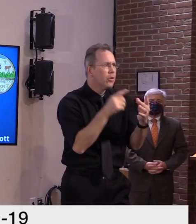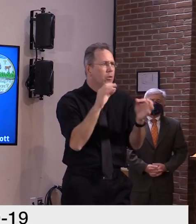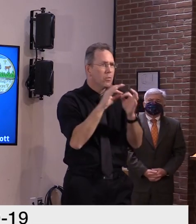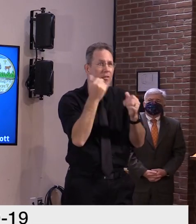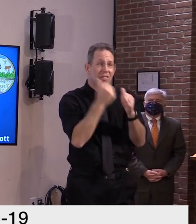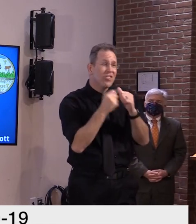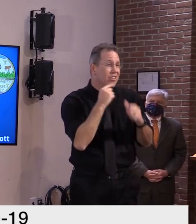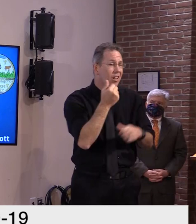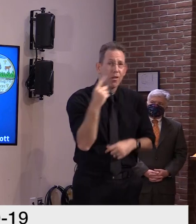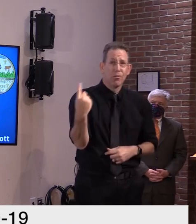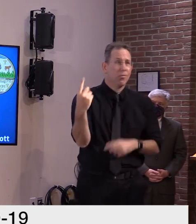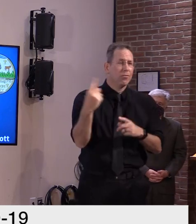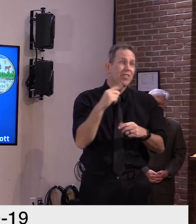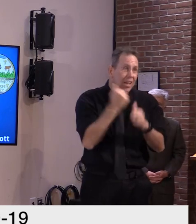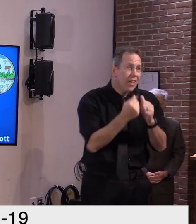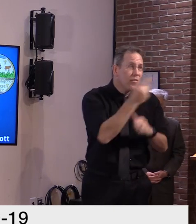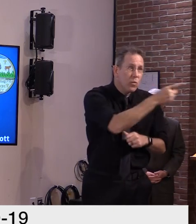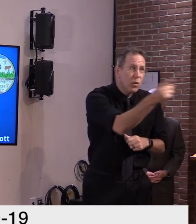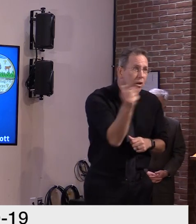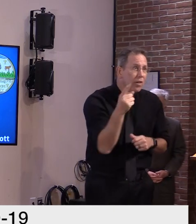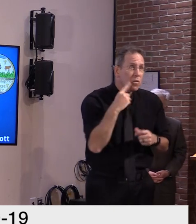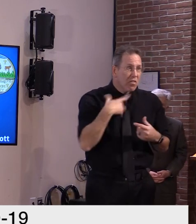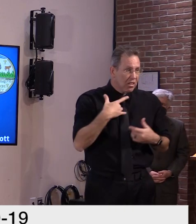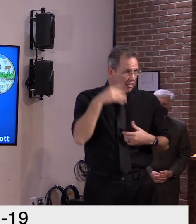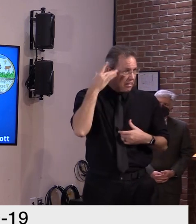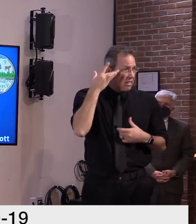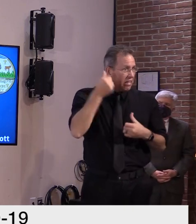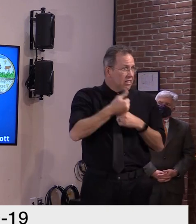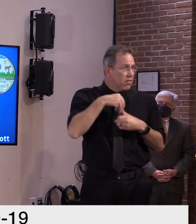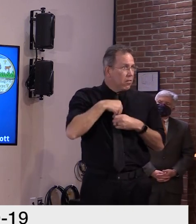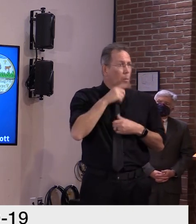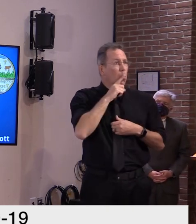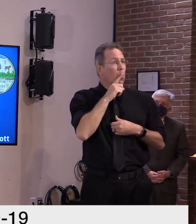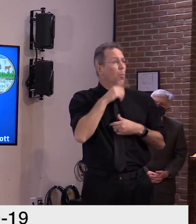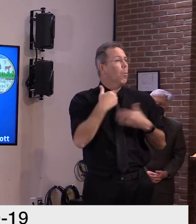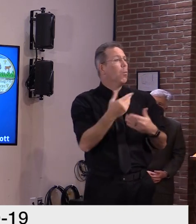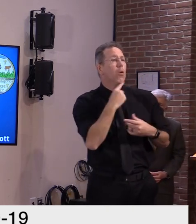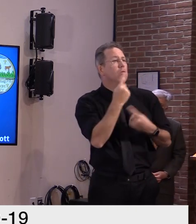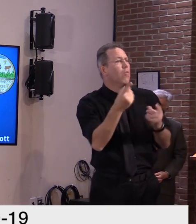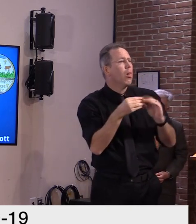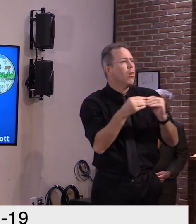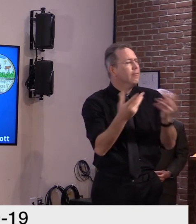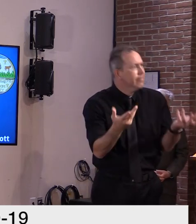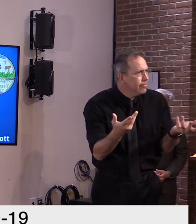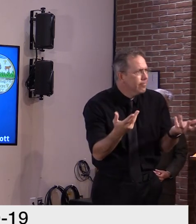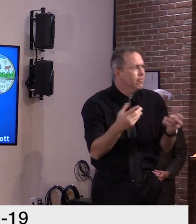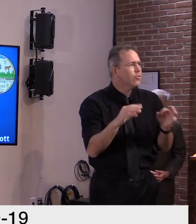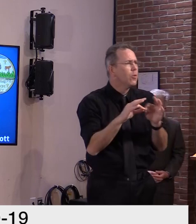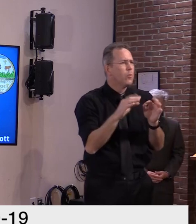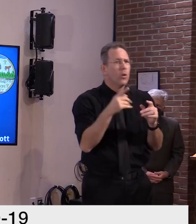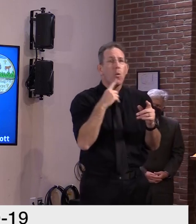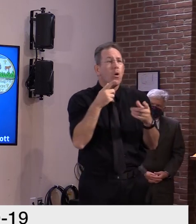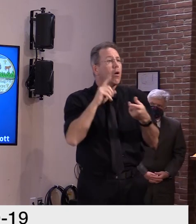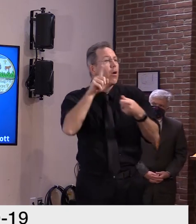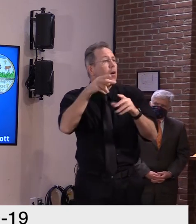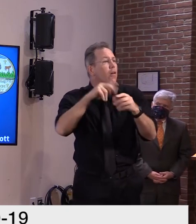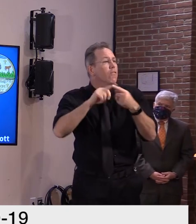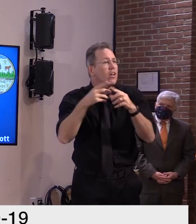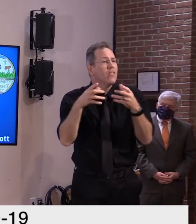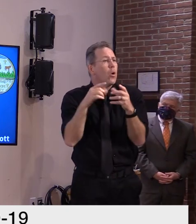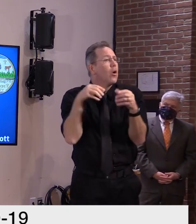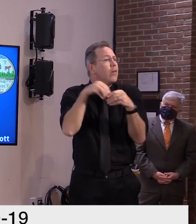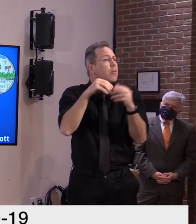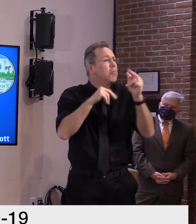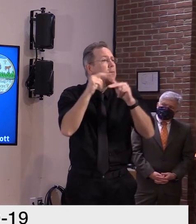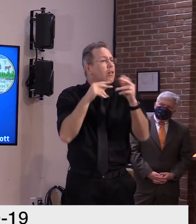of gatherings, because we know that this virus thrives when people are close together in crowded settings,